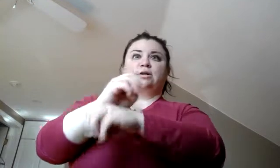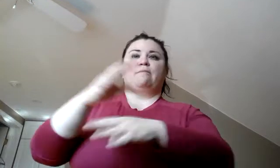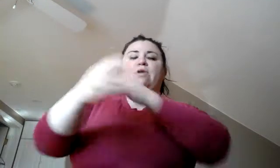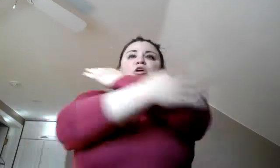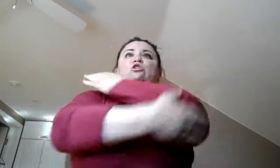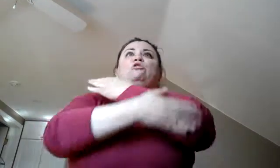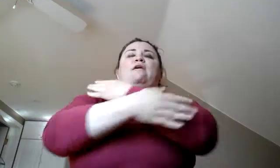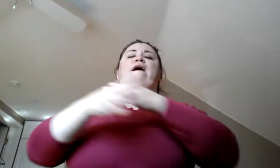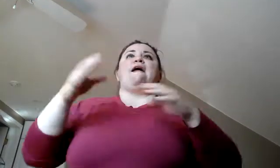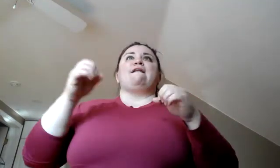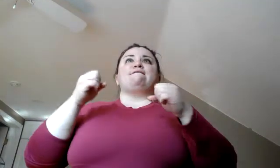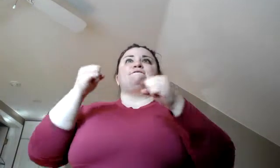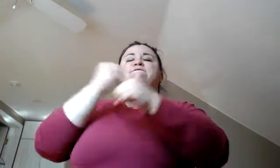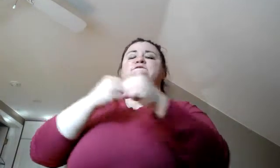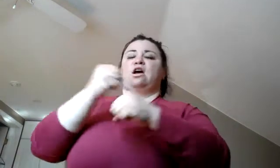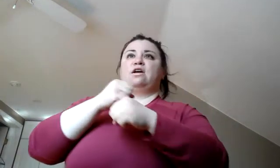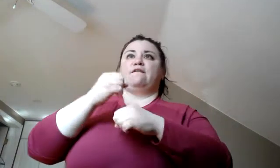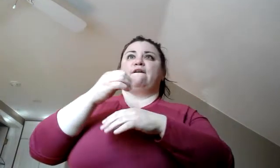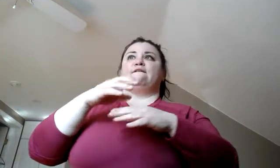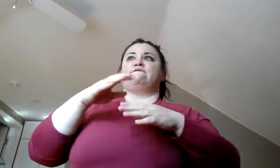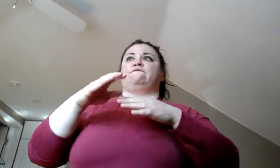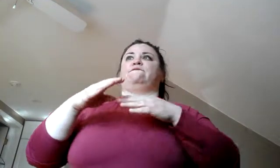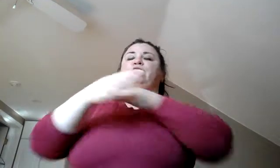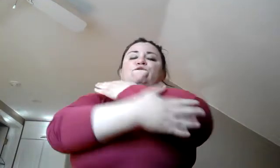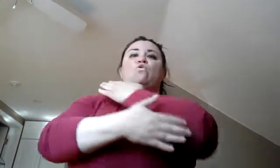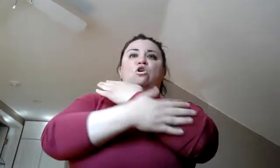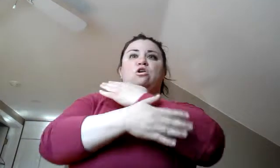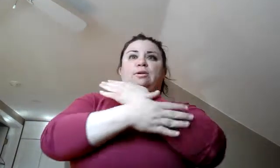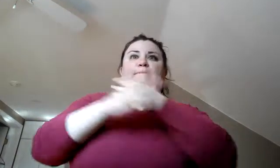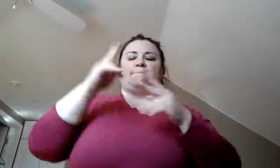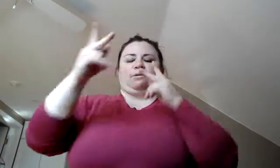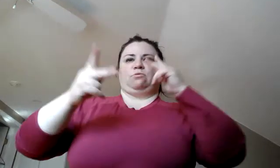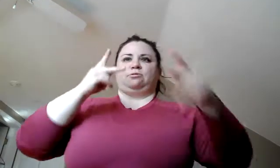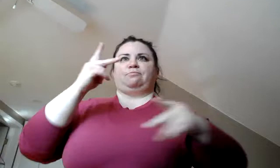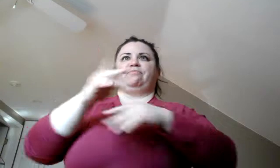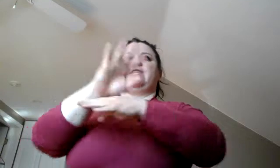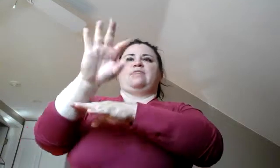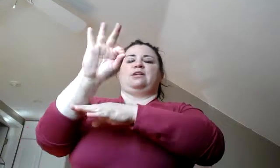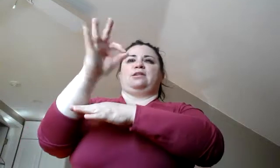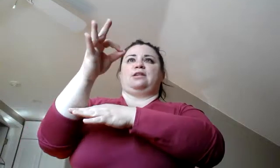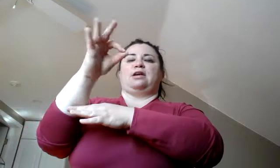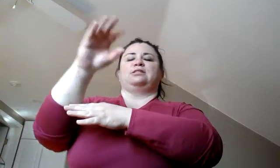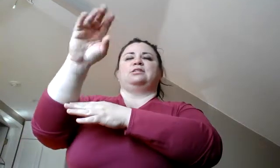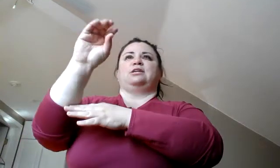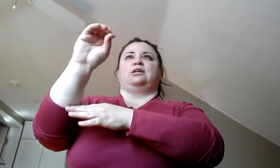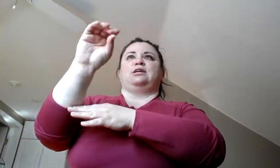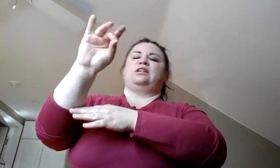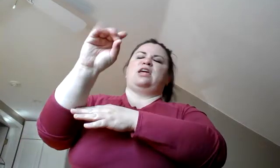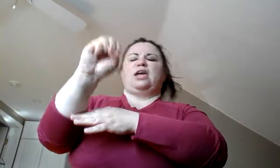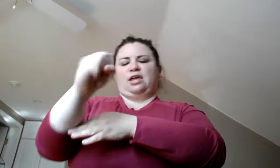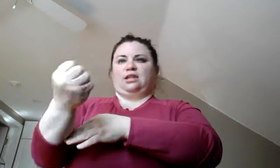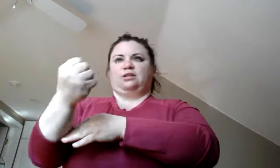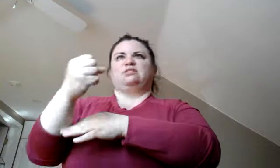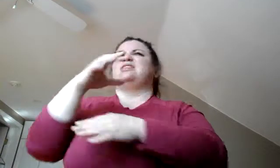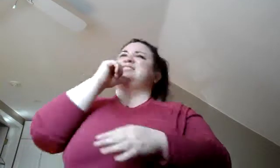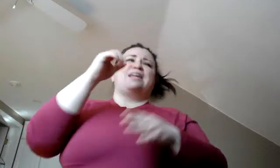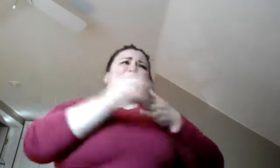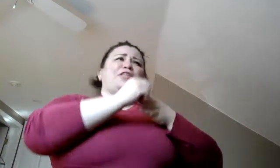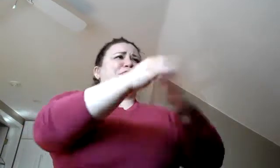foreign occupiers. And in this incident, in the 1980s, Osama bin Laden, and he's not the leader of the Mujahideen, but he's up and